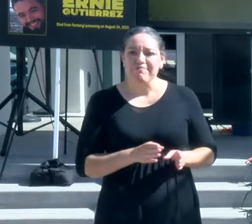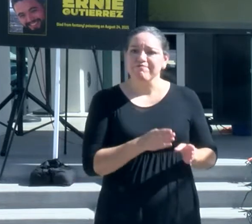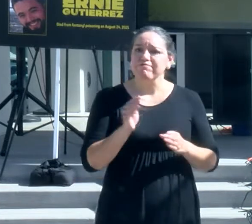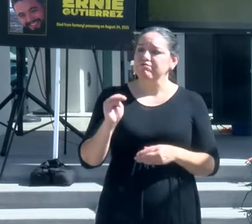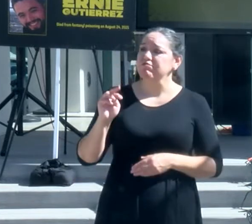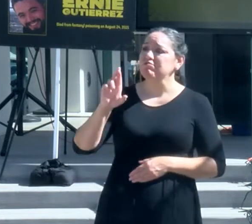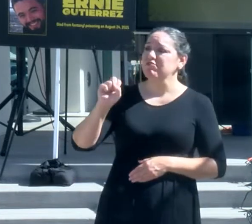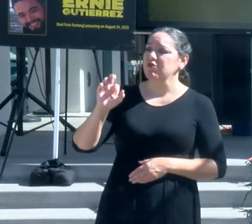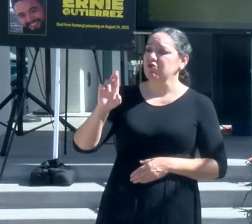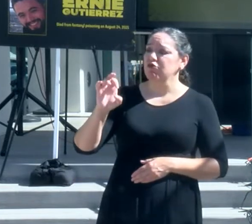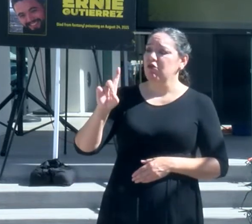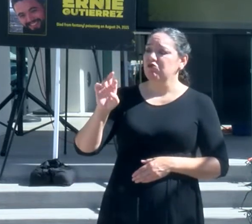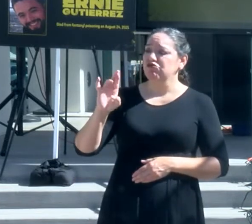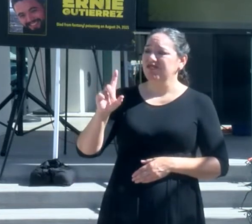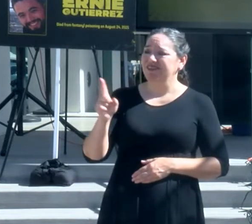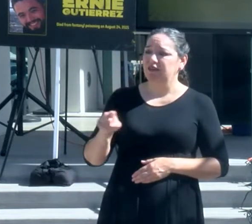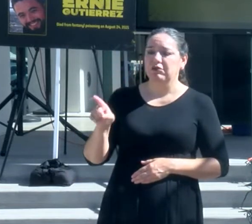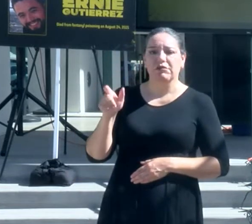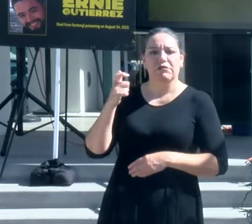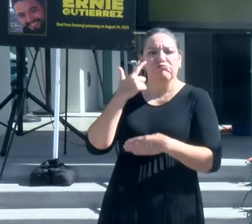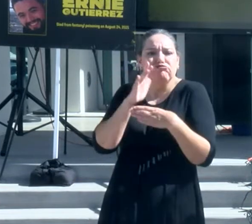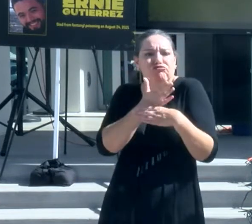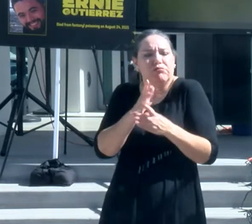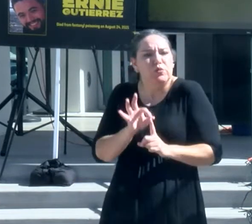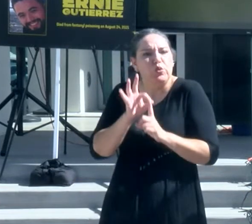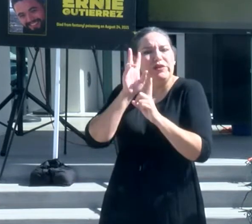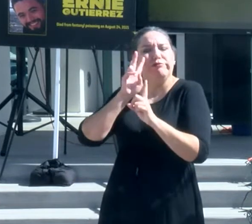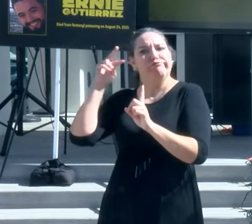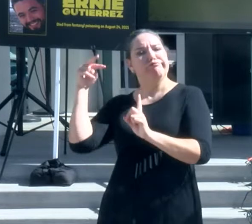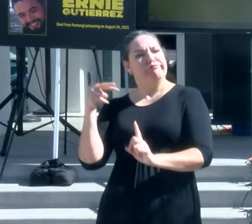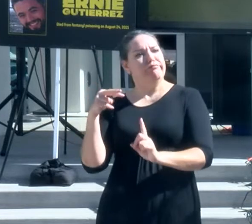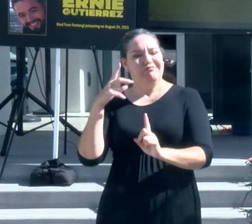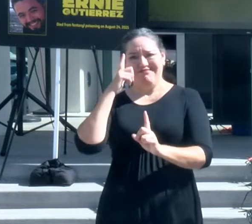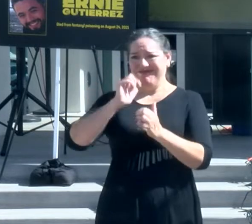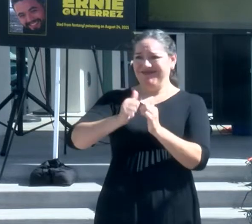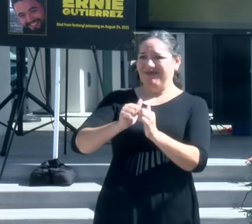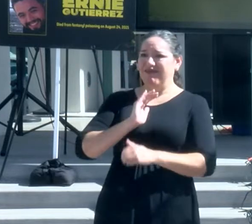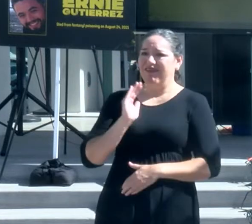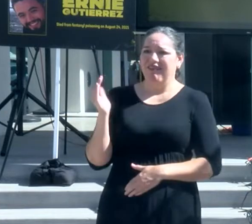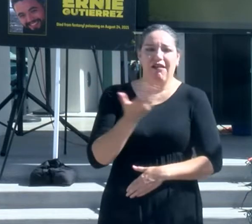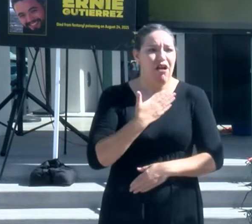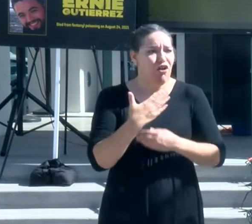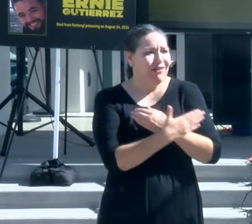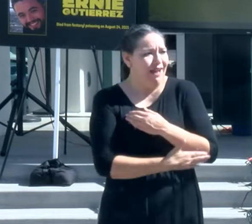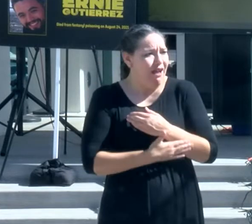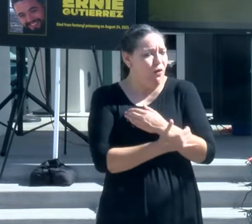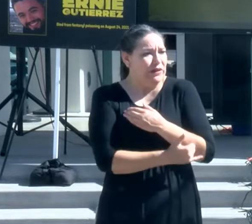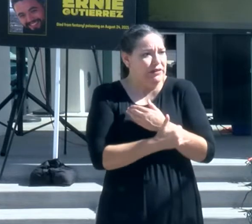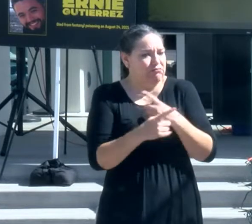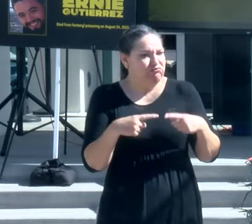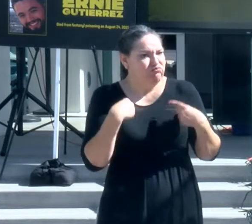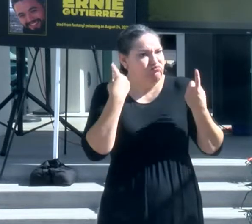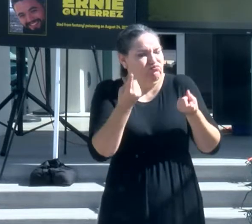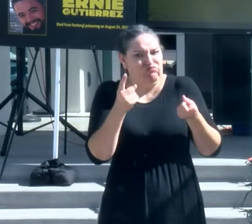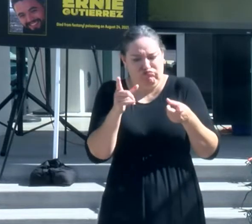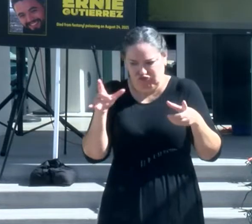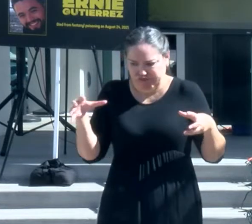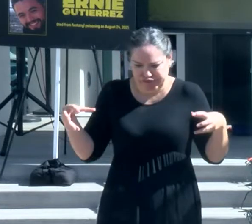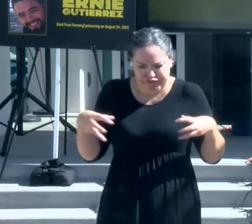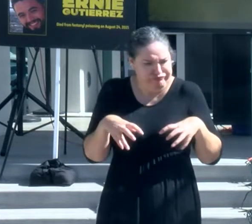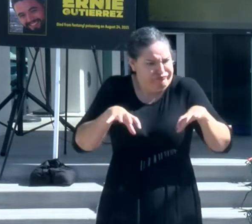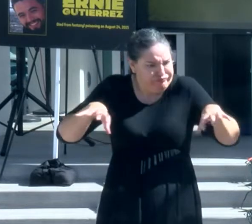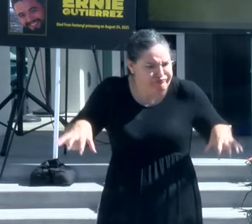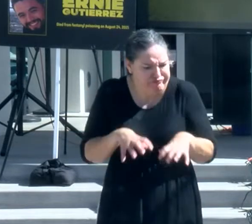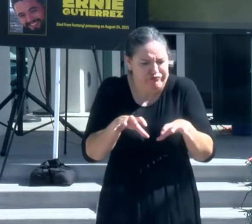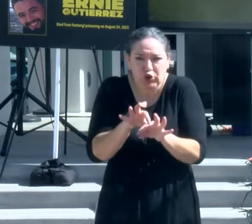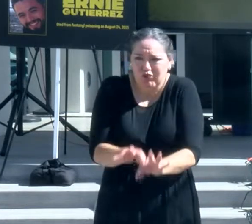Mrs. Rodriguez shared with us a unique perspective in how our county has been able to put into action